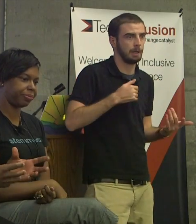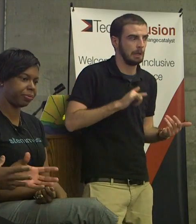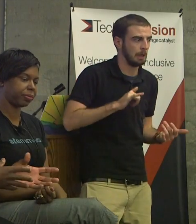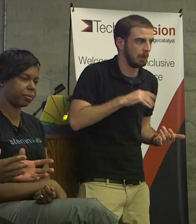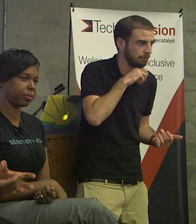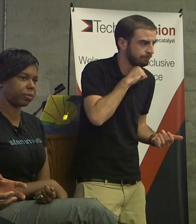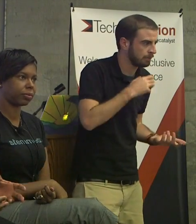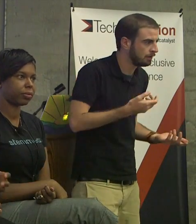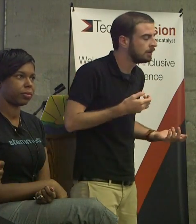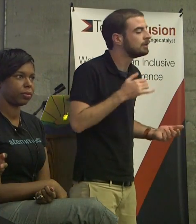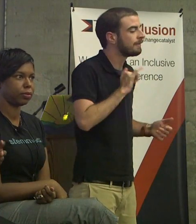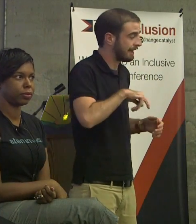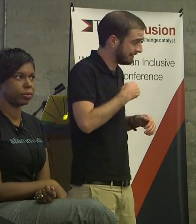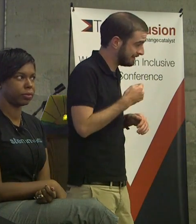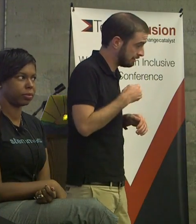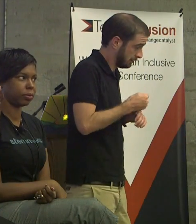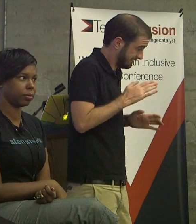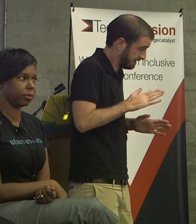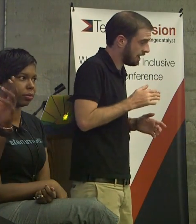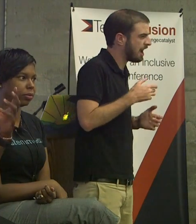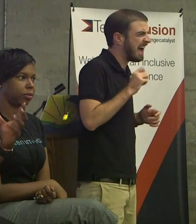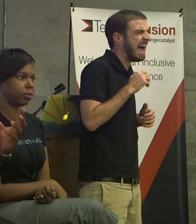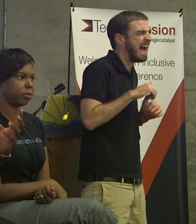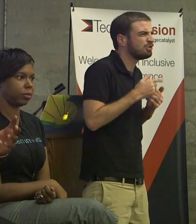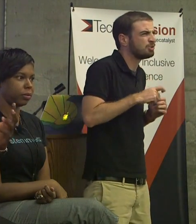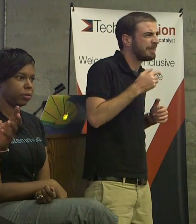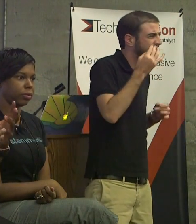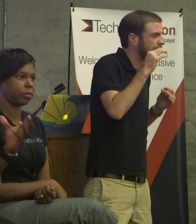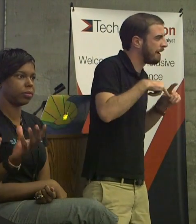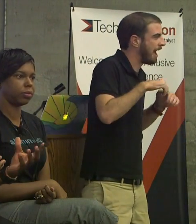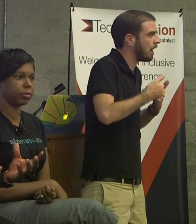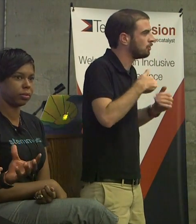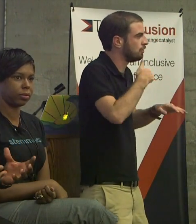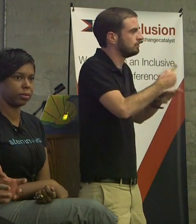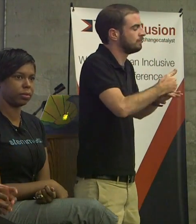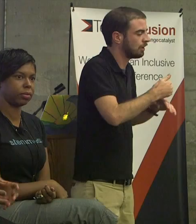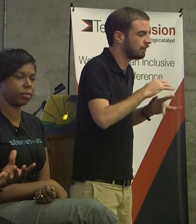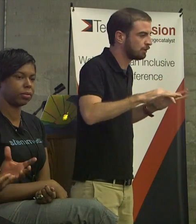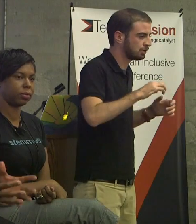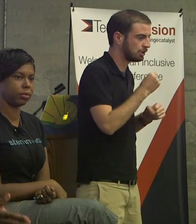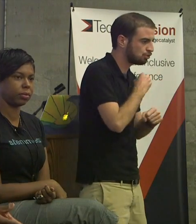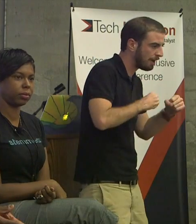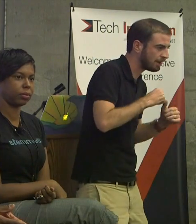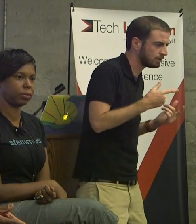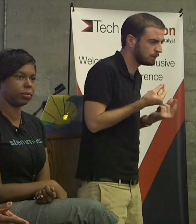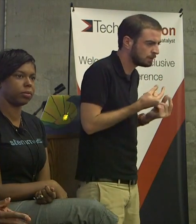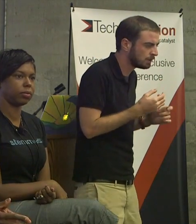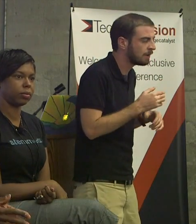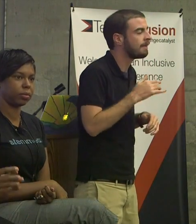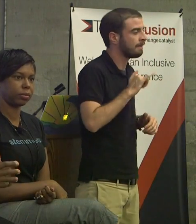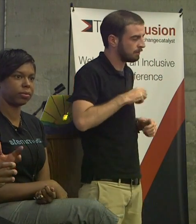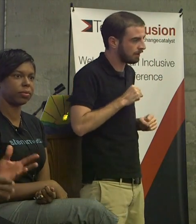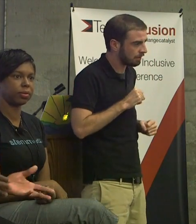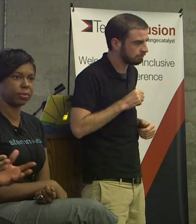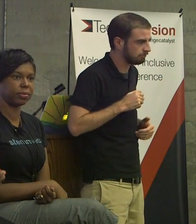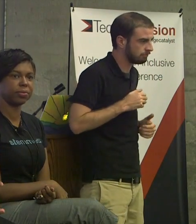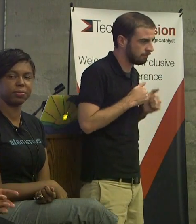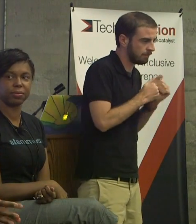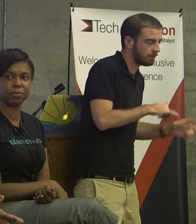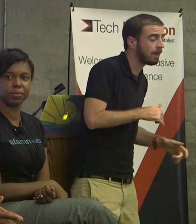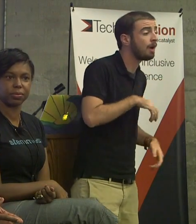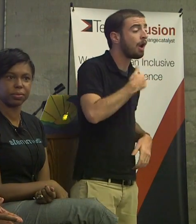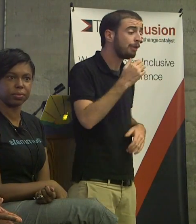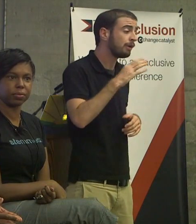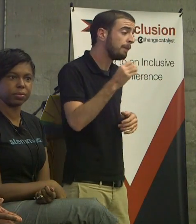that stage, they're asking us, okay, so how should we even think about implementing a diversity strategy? And we can go about it that way. And then there's